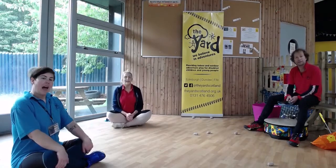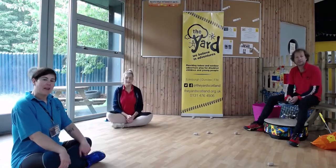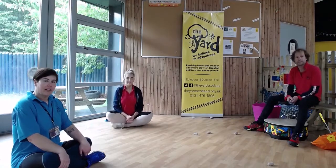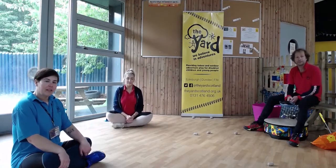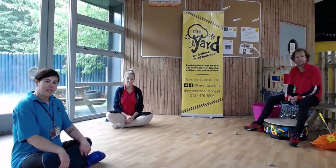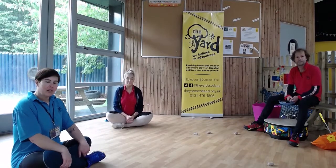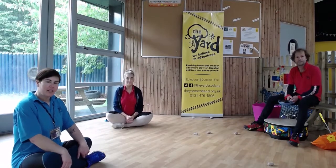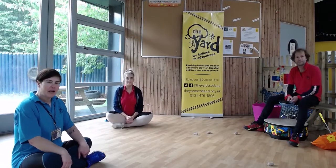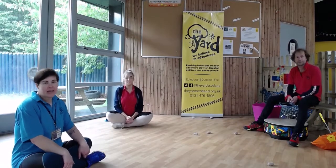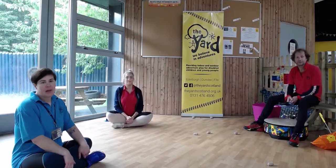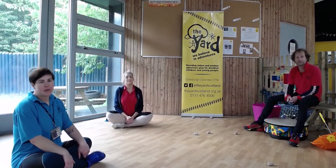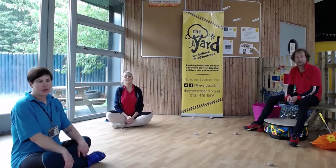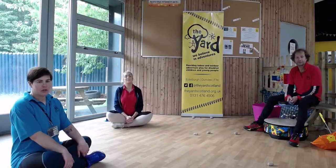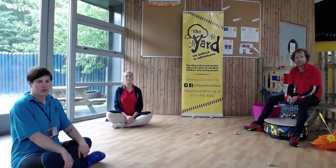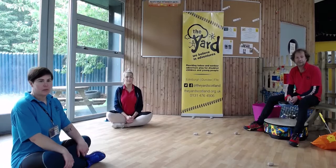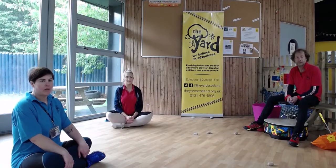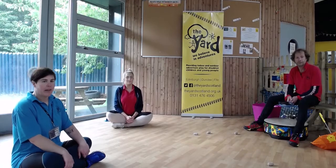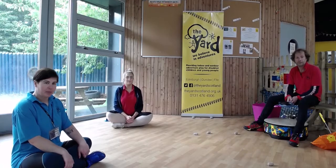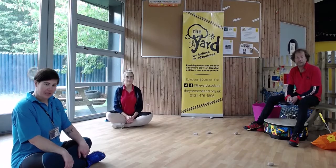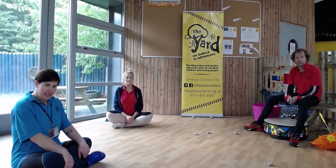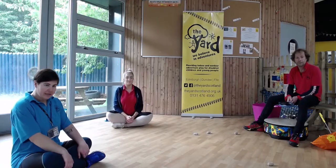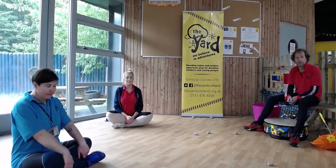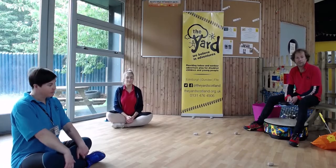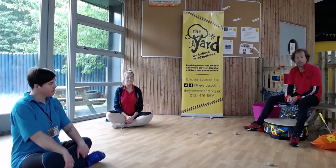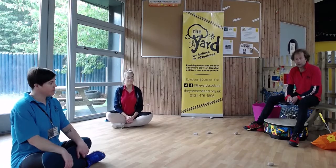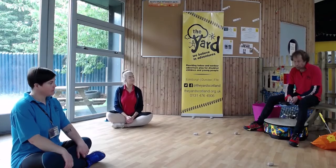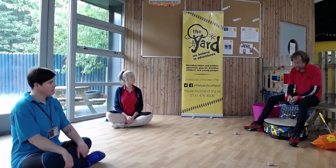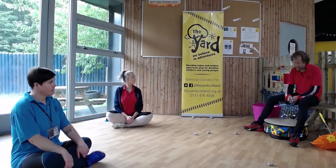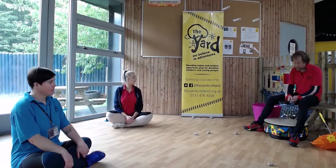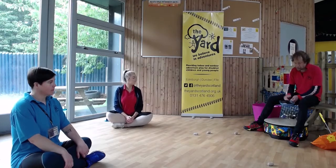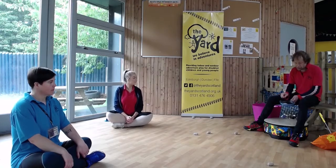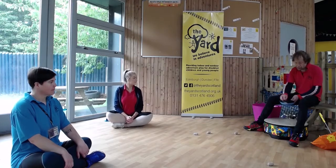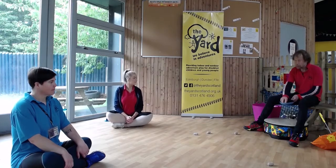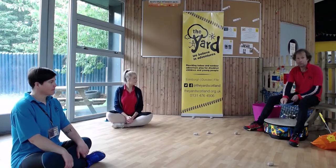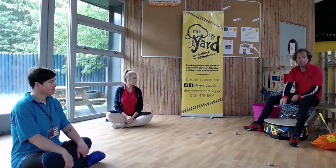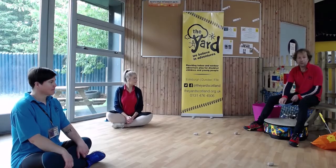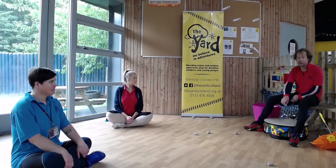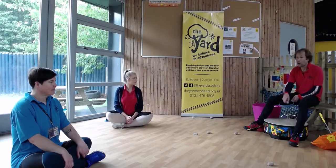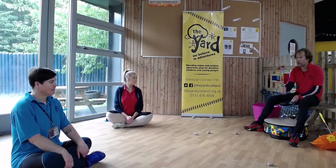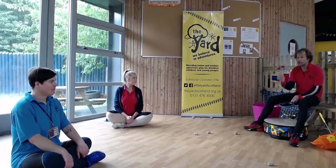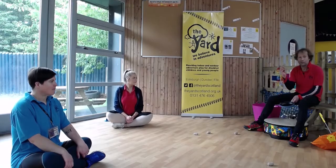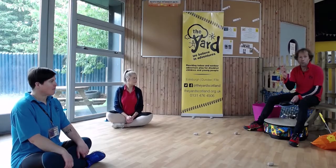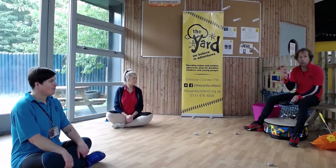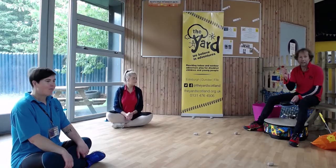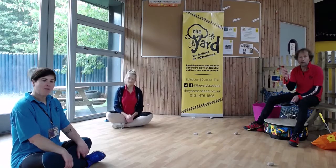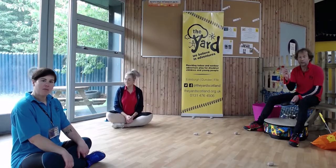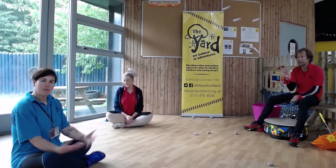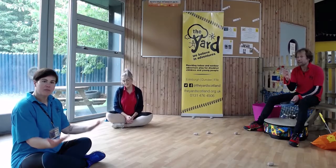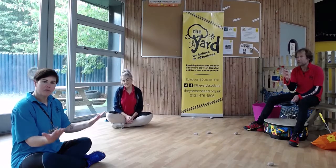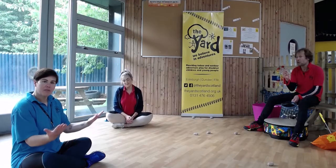Sausage frying a pan. Ivan, can you tell us how many sausages we have left, please? Well, Helen, we've only got one lone little sausage